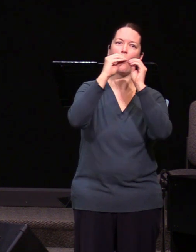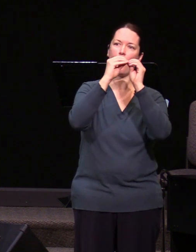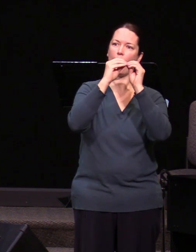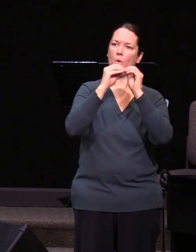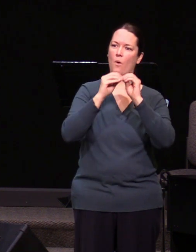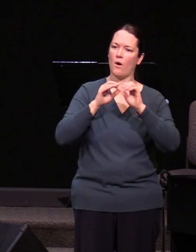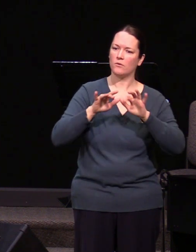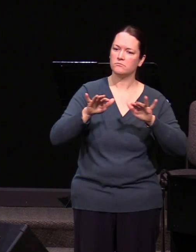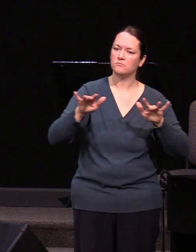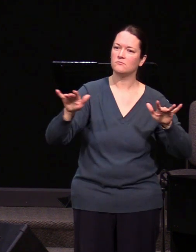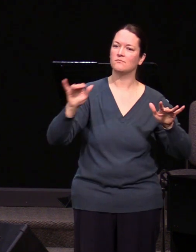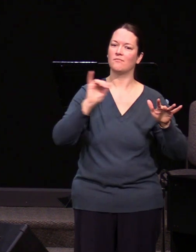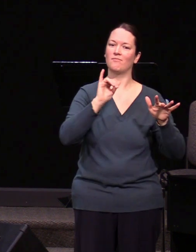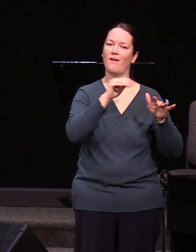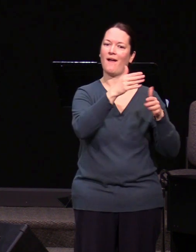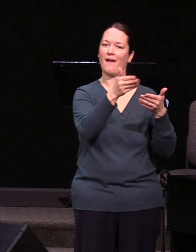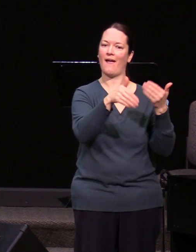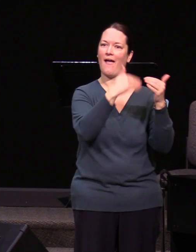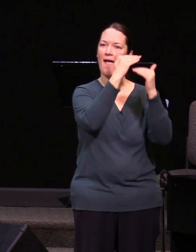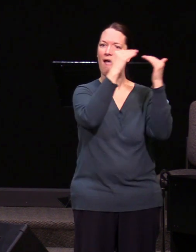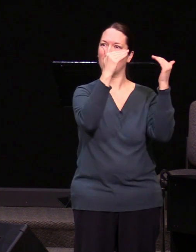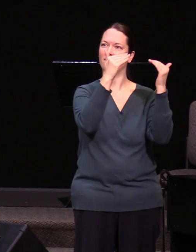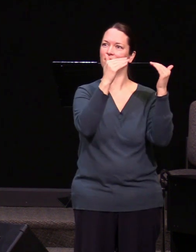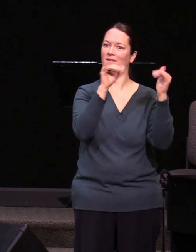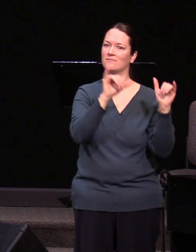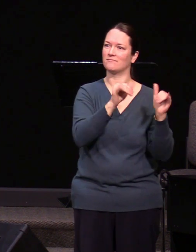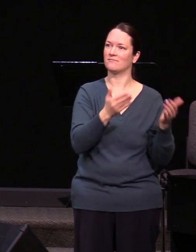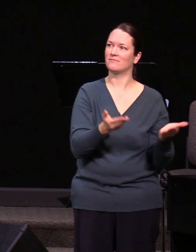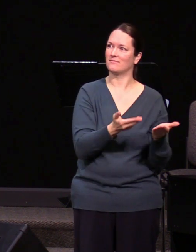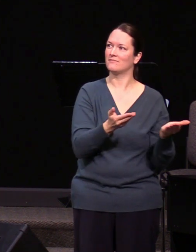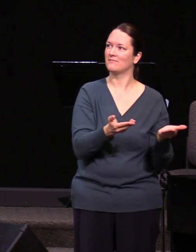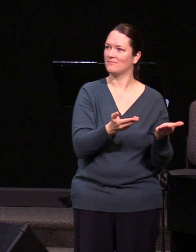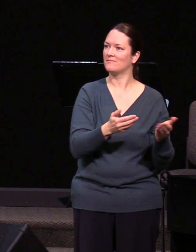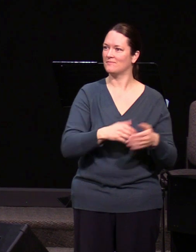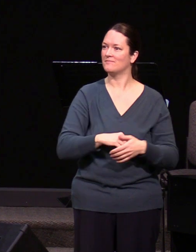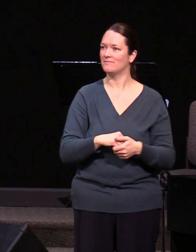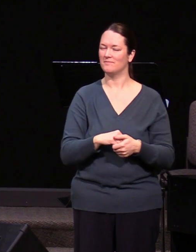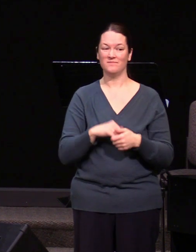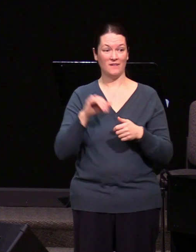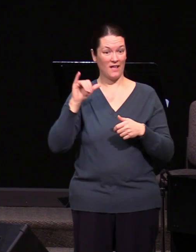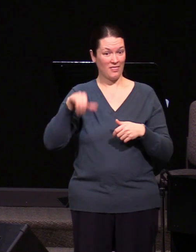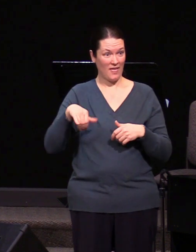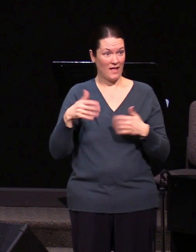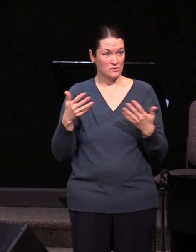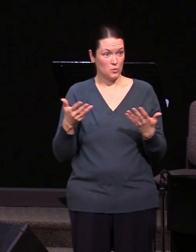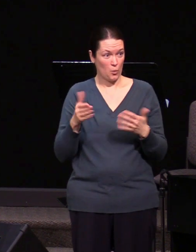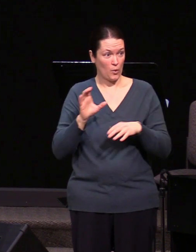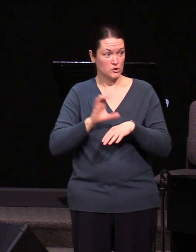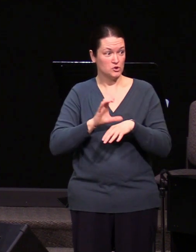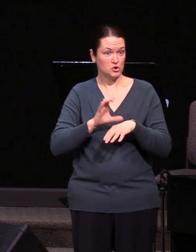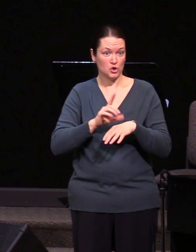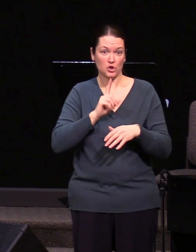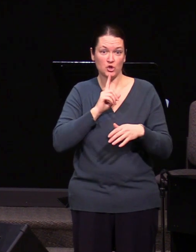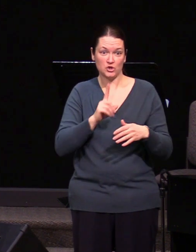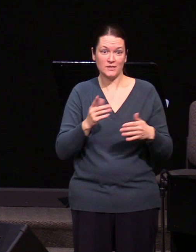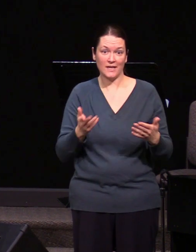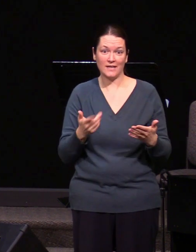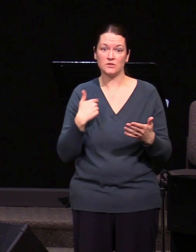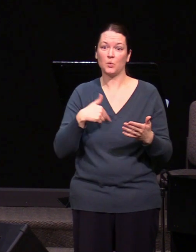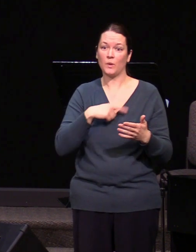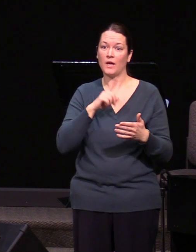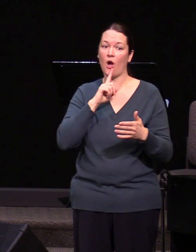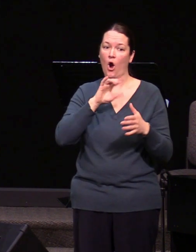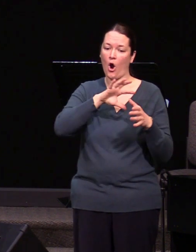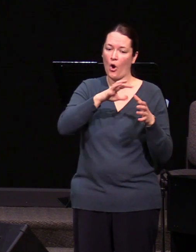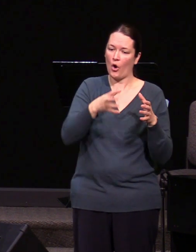heaven in creation. That's what the church is, by the way. We're an